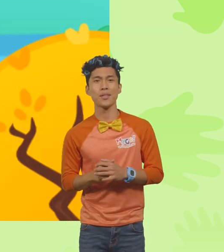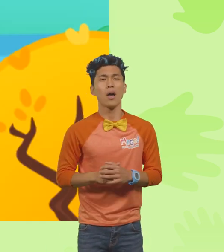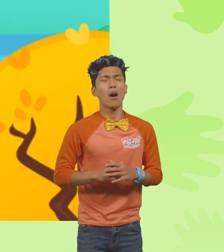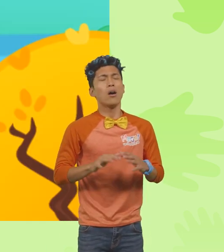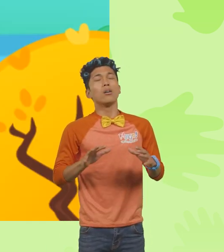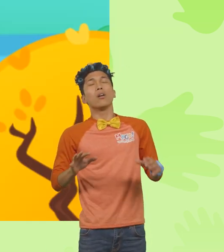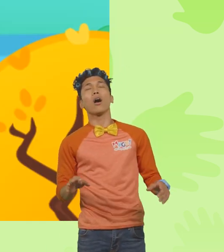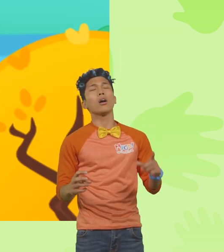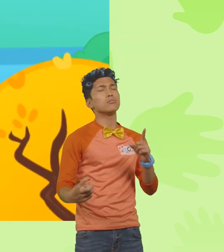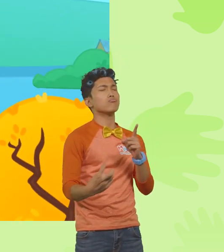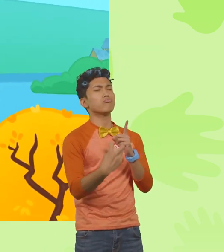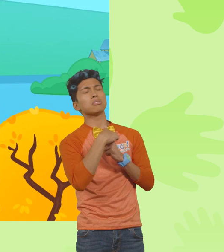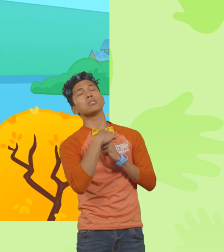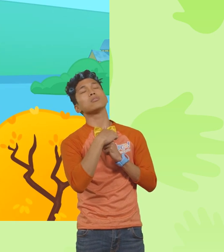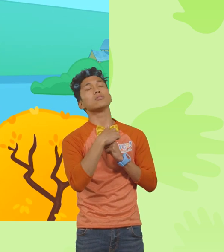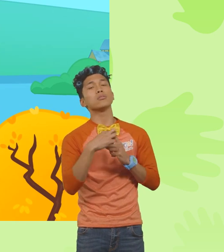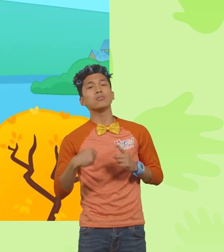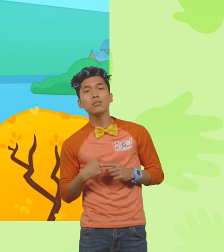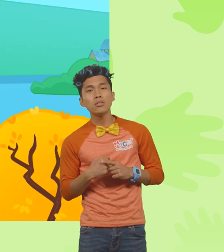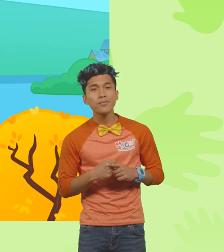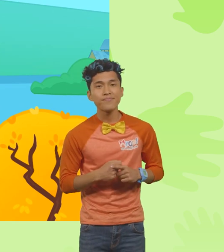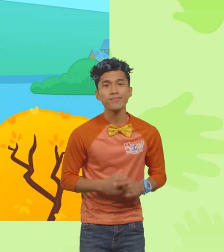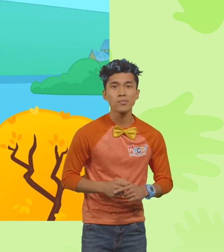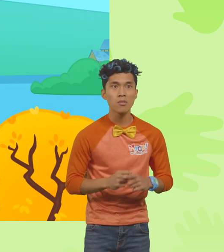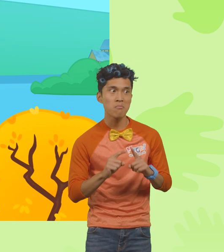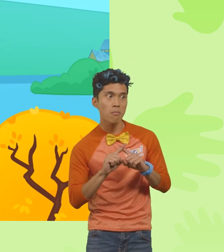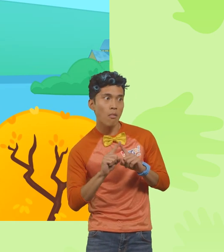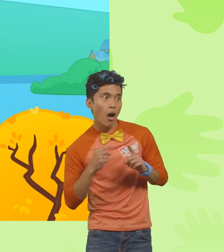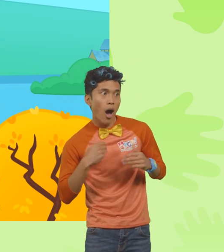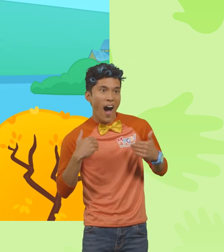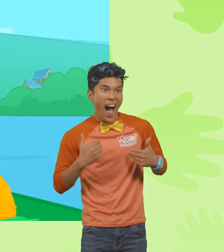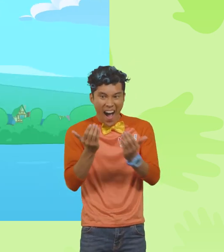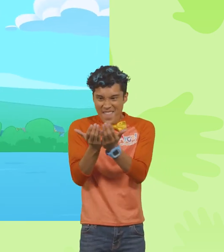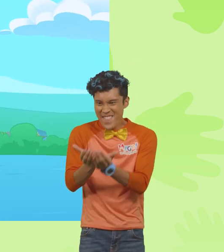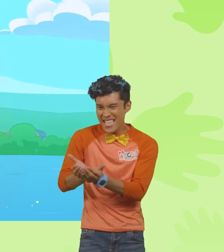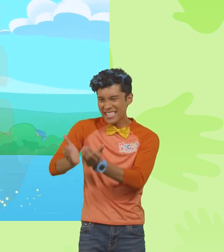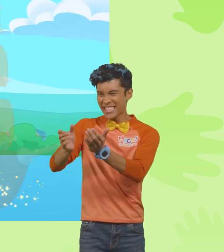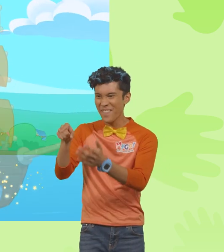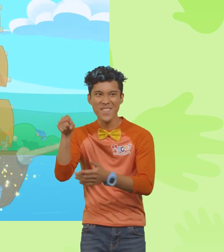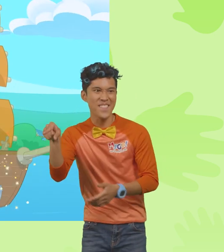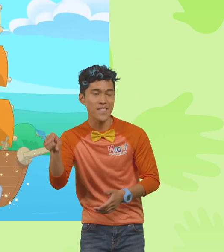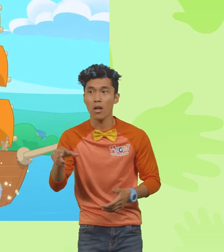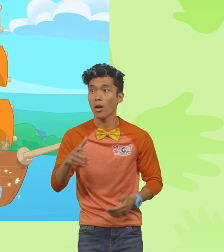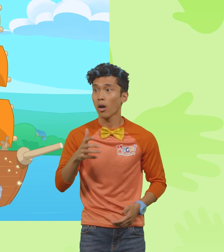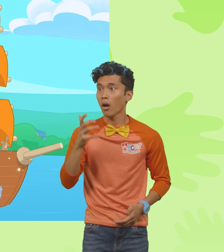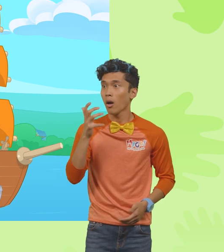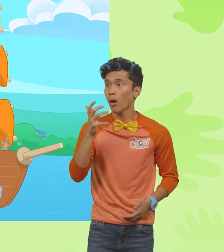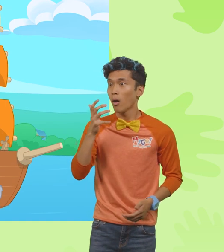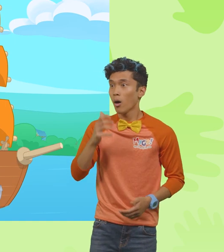Oh no! You've caught me, Knight Mila! But I have a ship ready! Whoa!